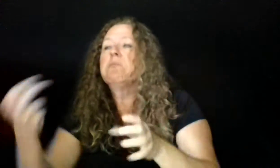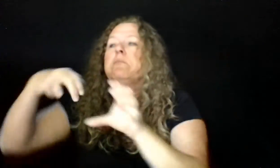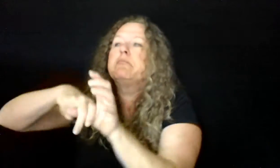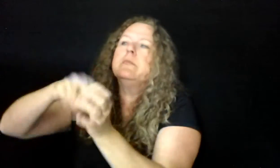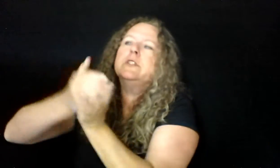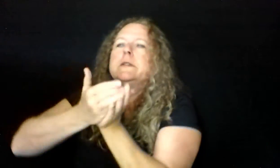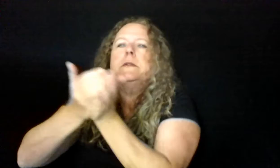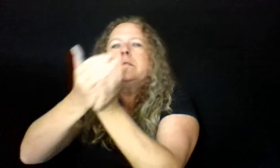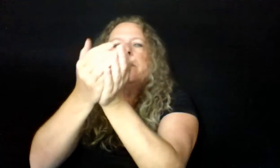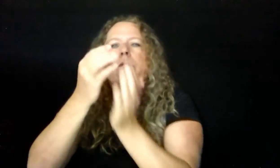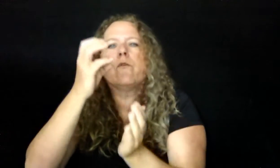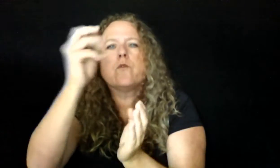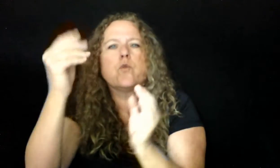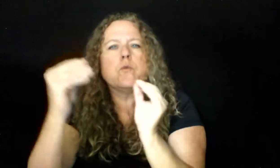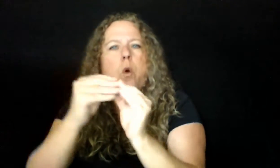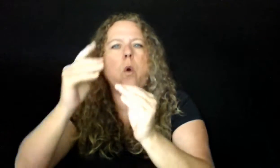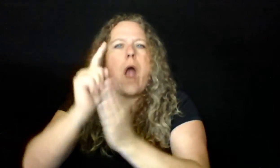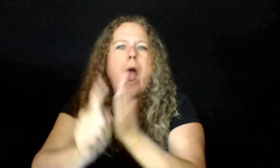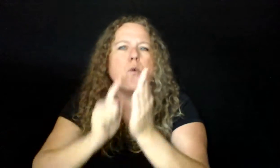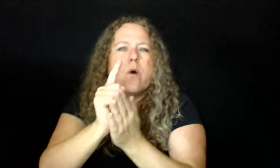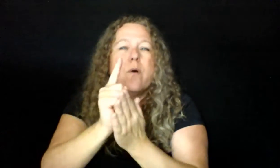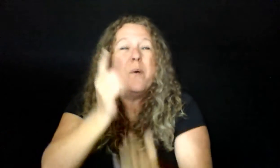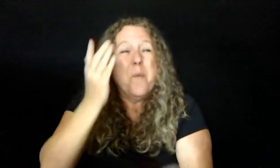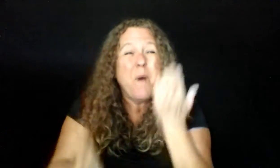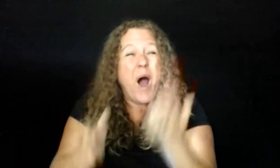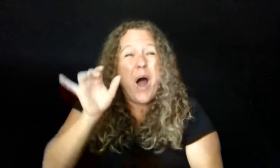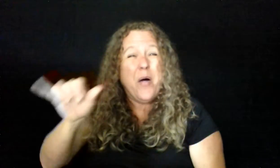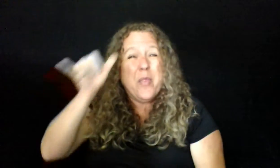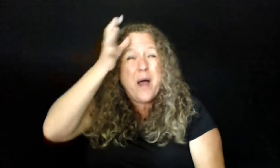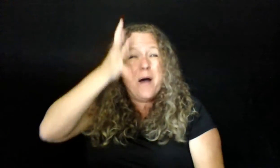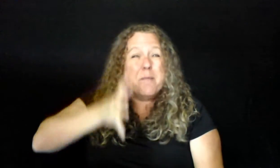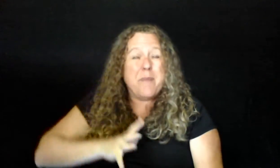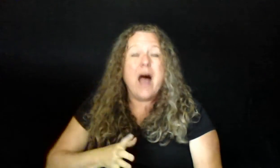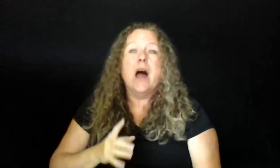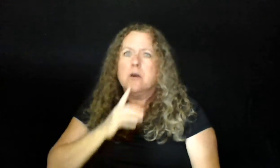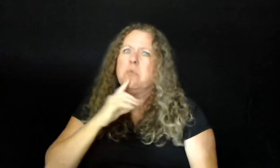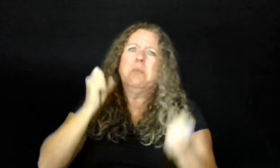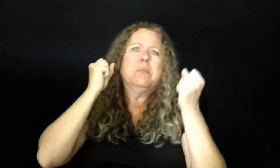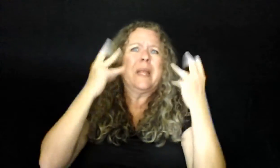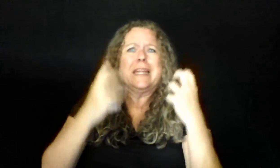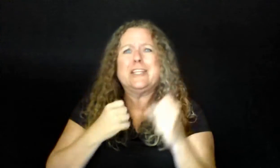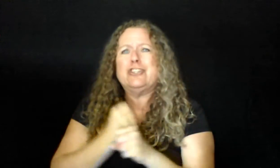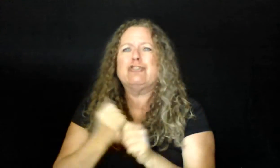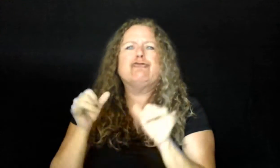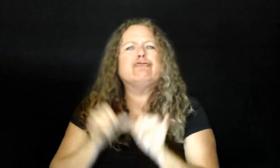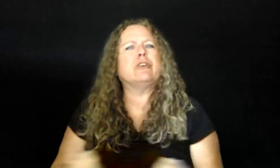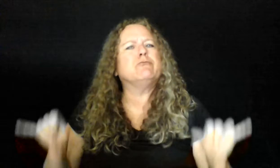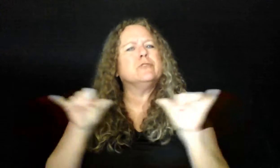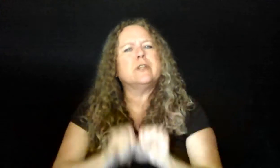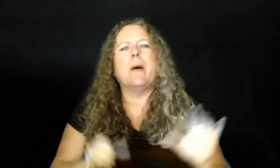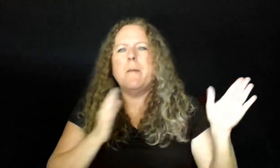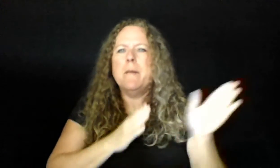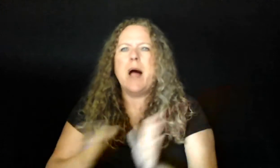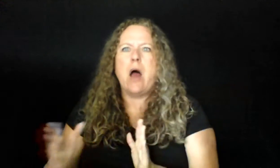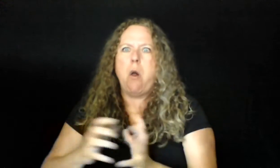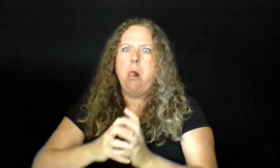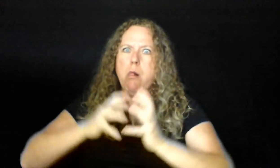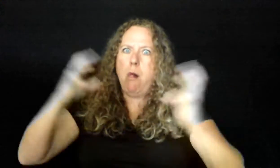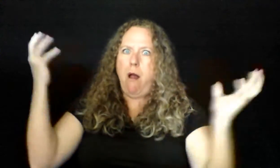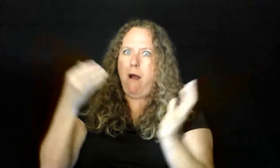a plan that he did year after year after year, and it probably made him a lot of money. It's risky. Other sailors wouldn't have risked even doing that. But just